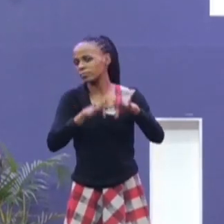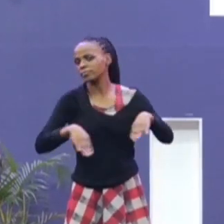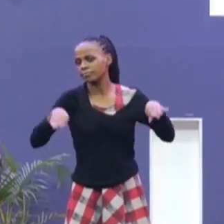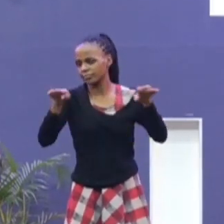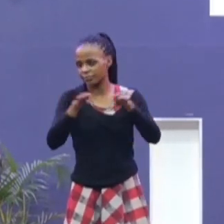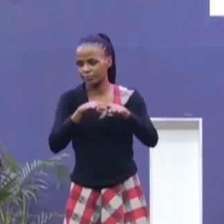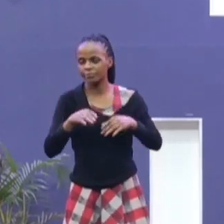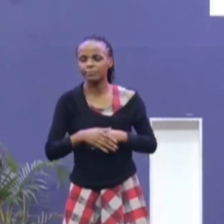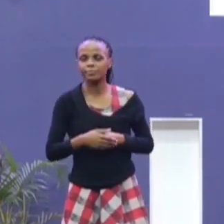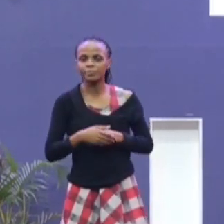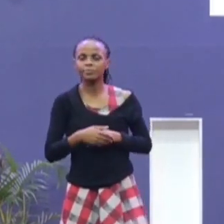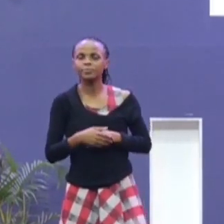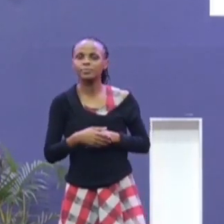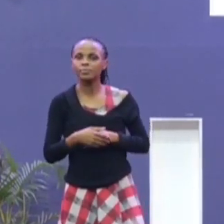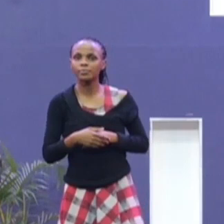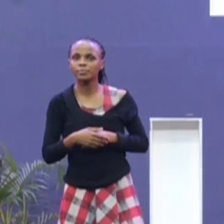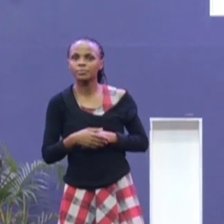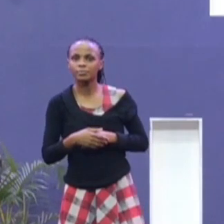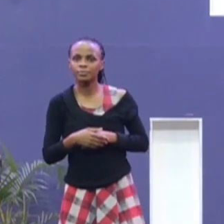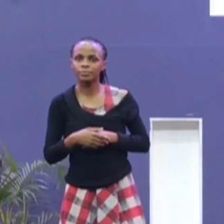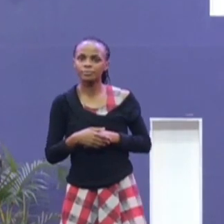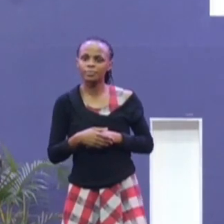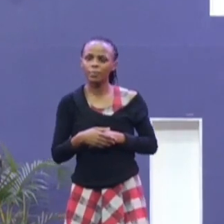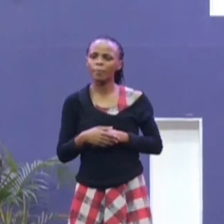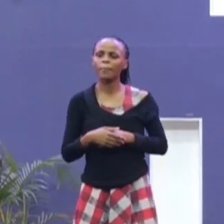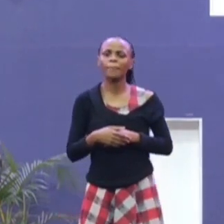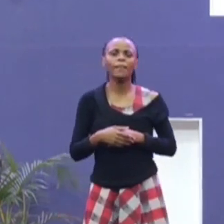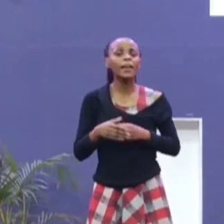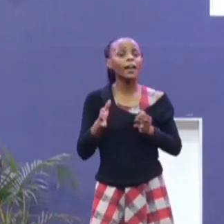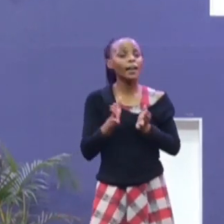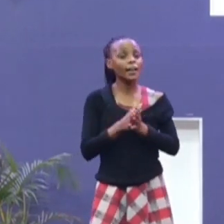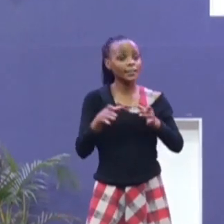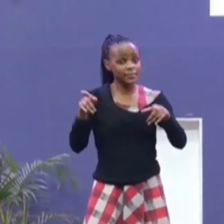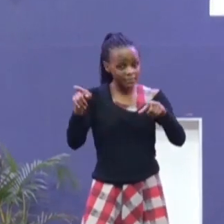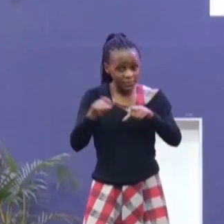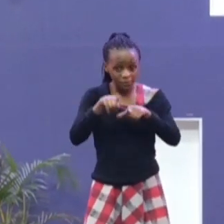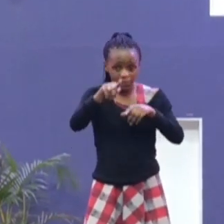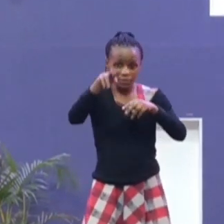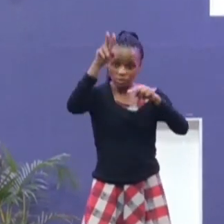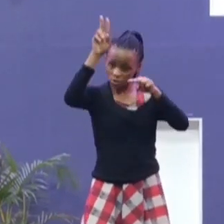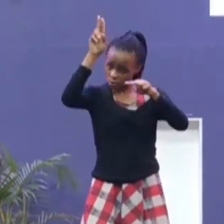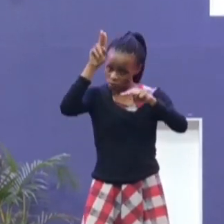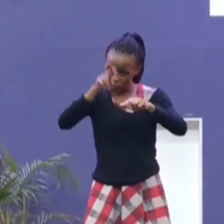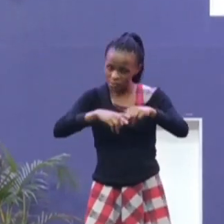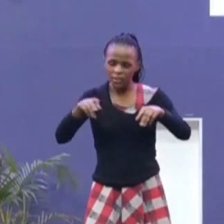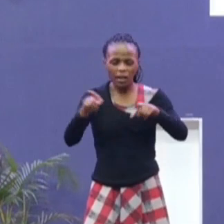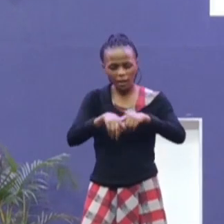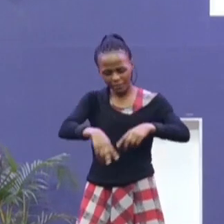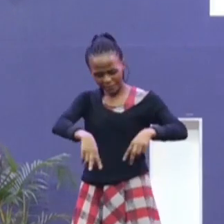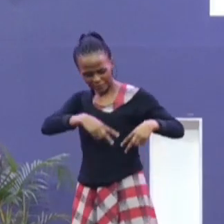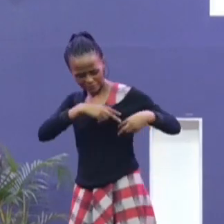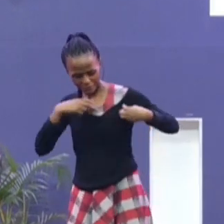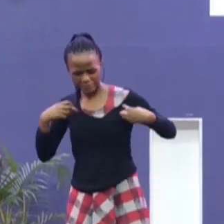wansi olukalala lw'ebintu ebyo ebiri mu kussa ekimu okuli okwe okukadde. And actually, as you sit down, as you study your life.